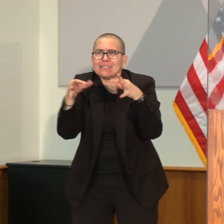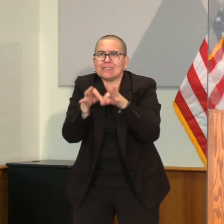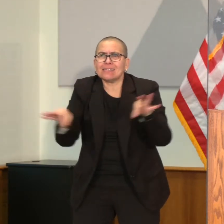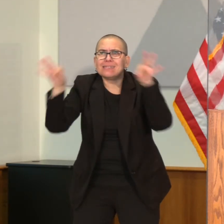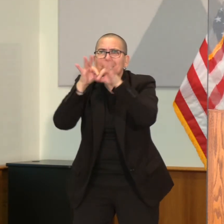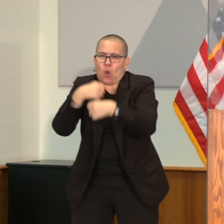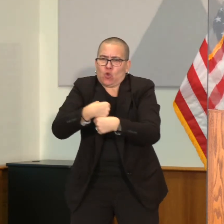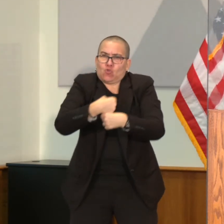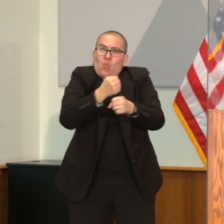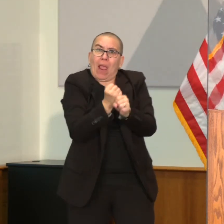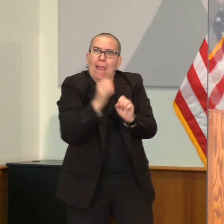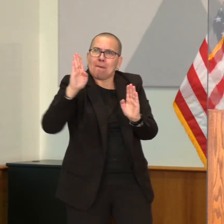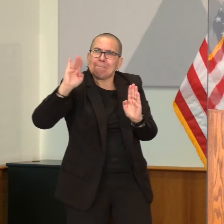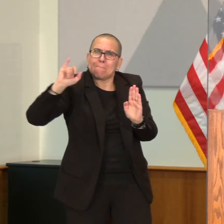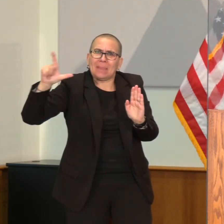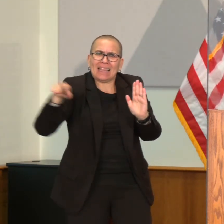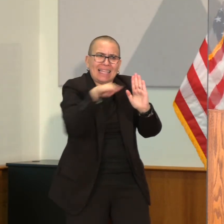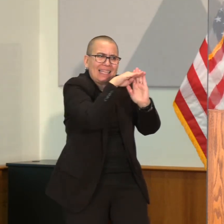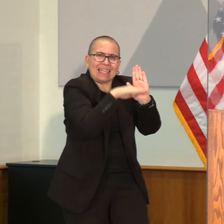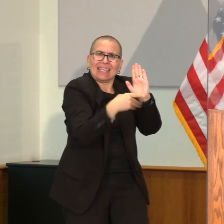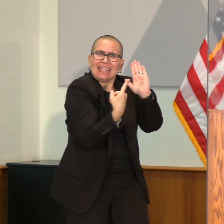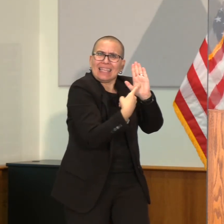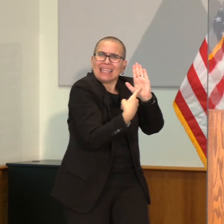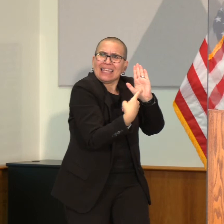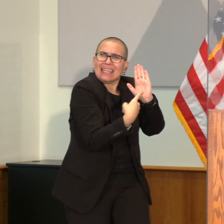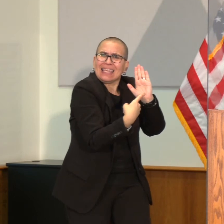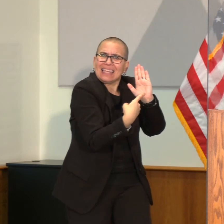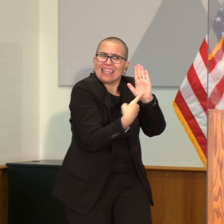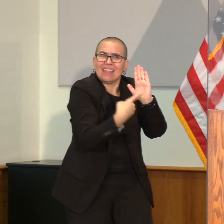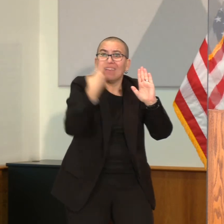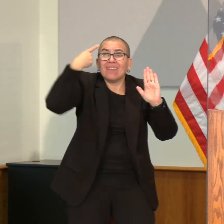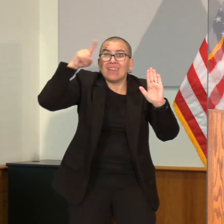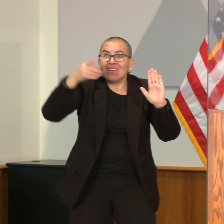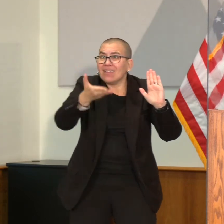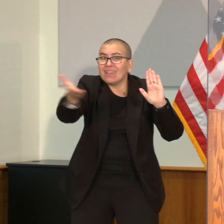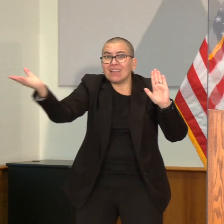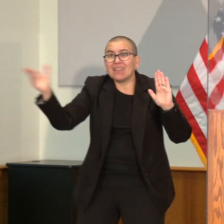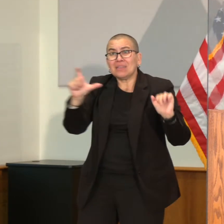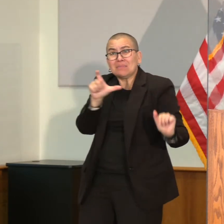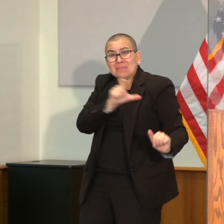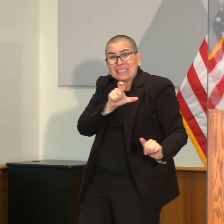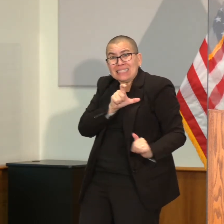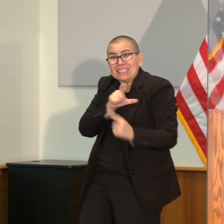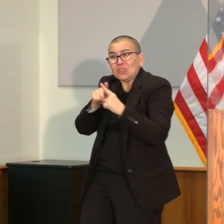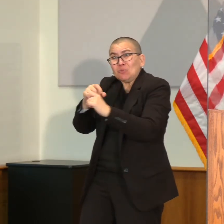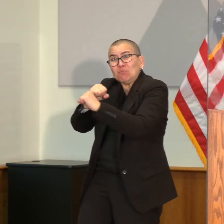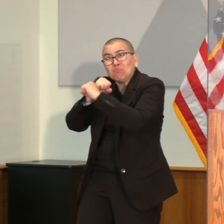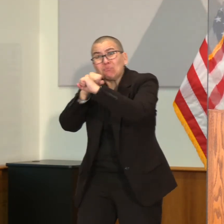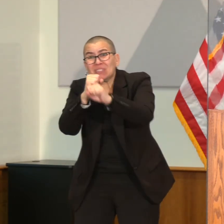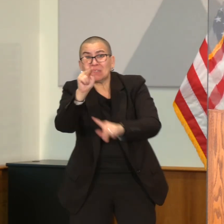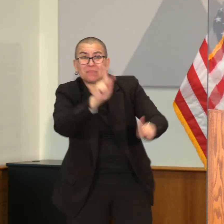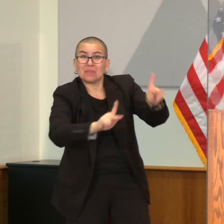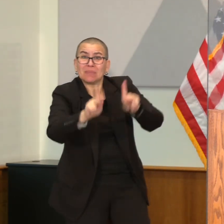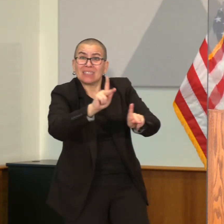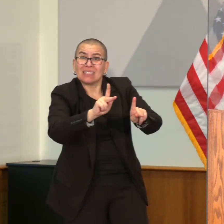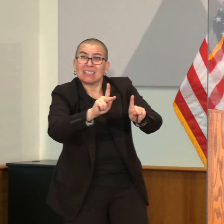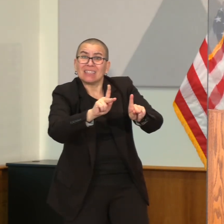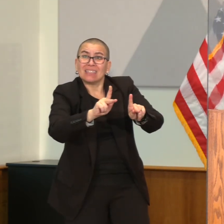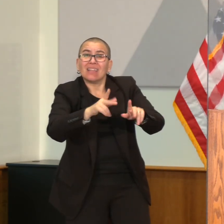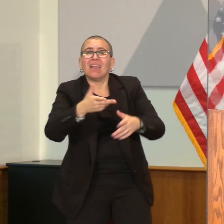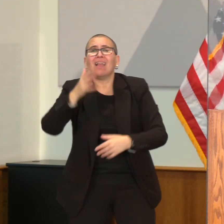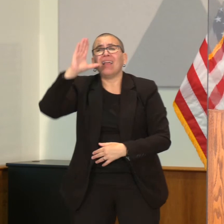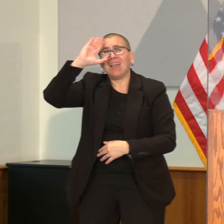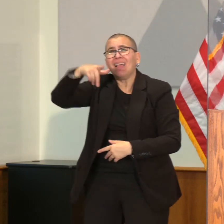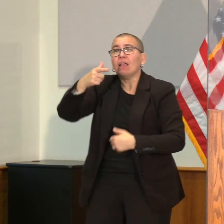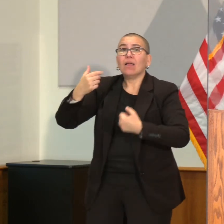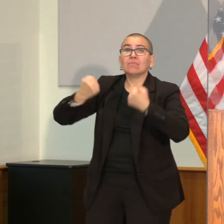common ground with the GOP on bills that ask police not to stop folks based on expired tabs and air freshness. We have found common